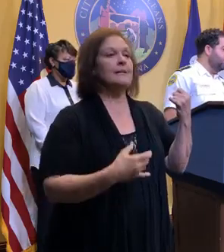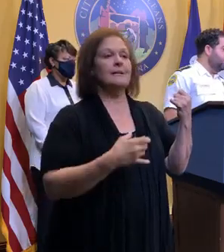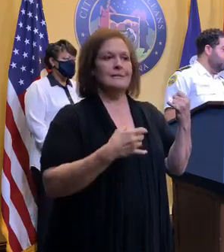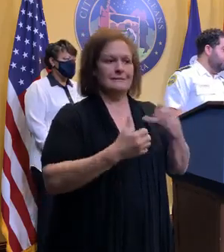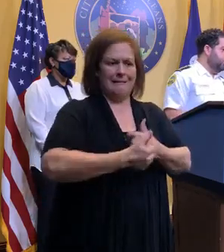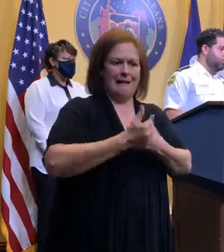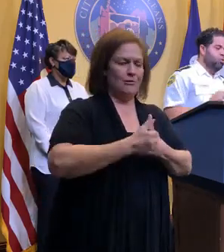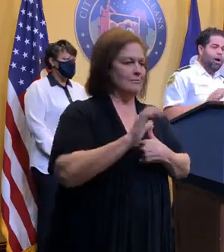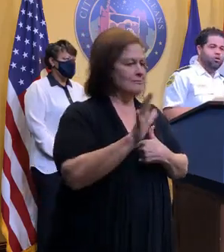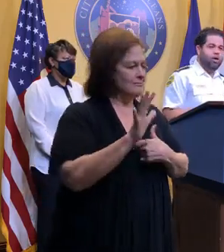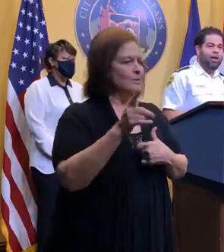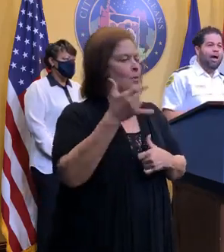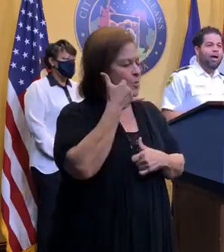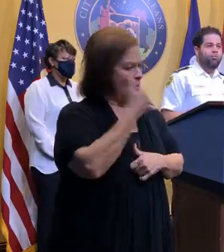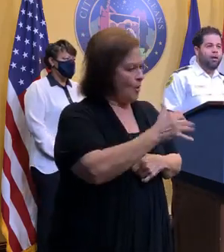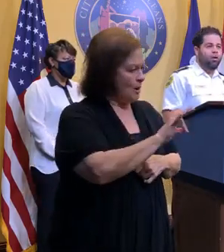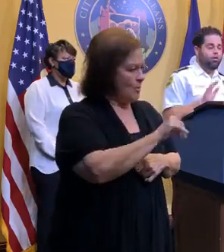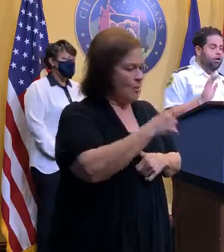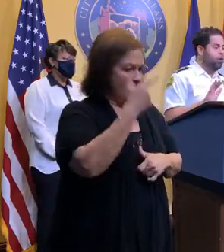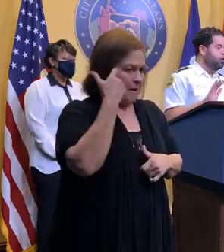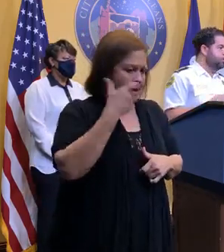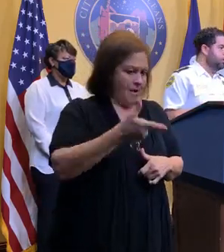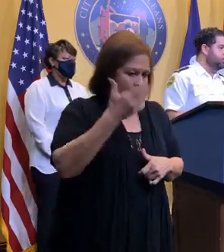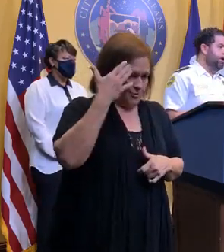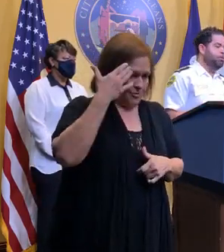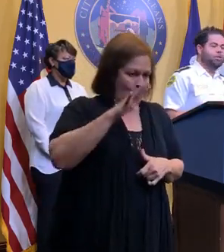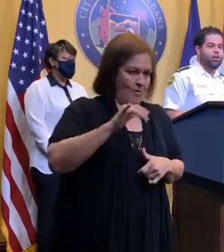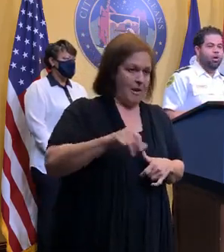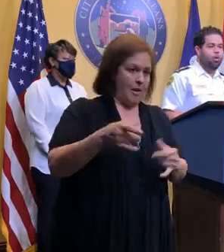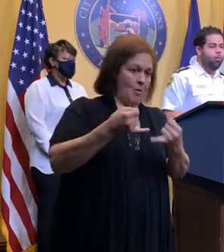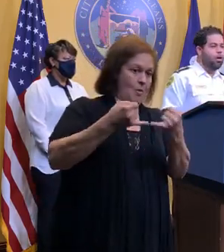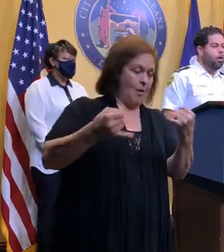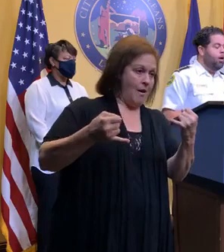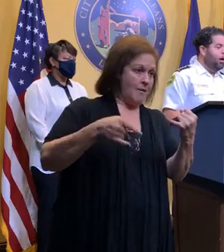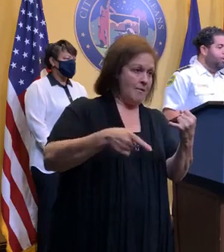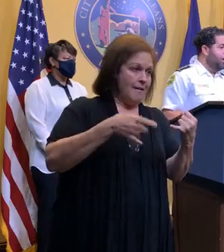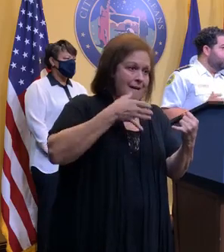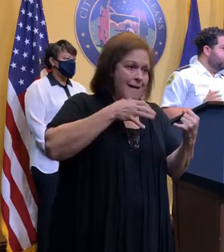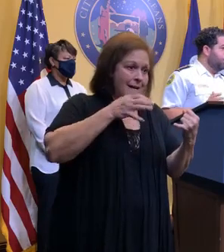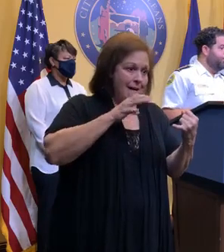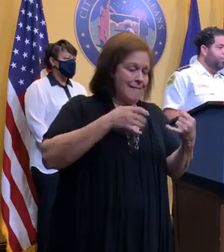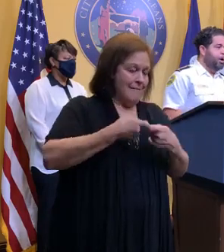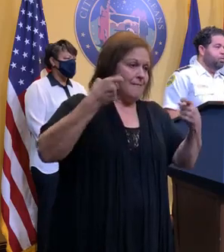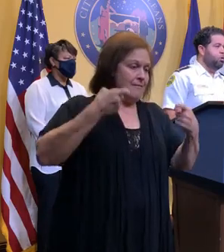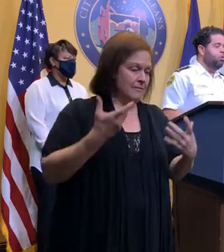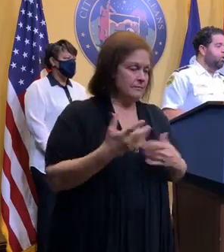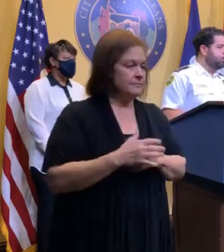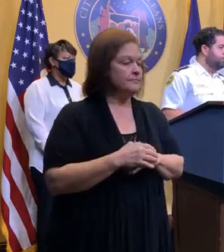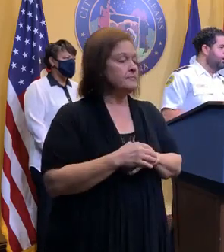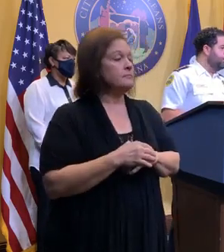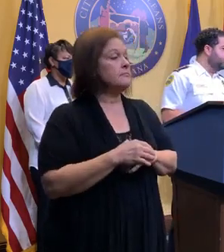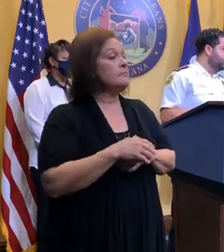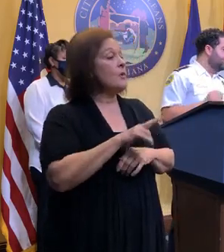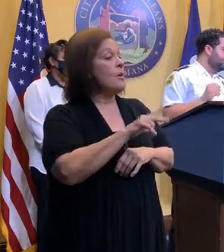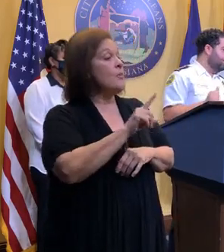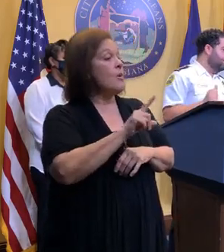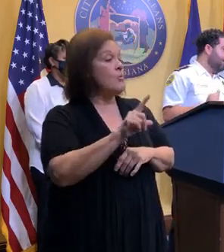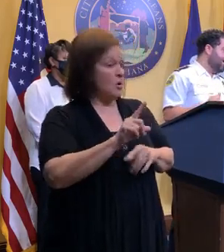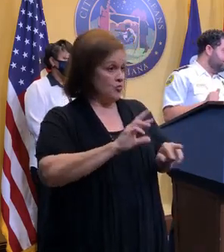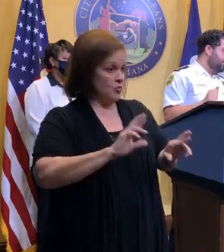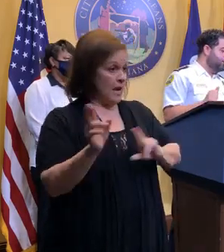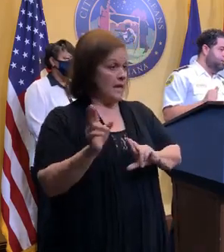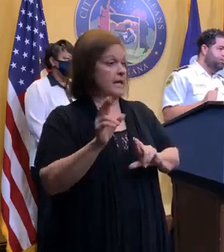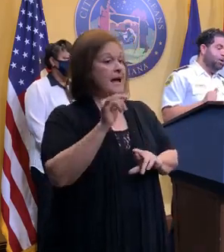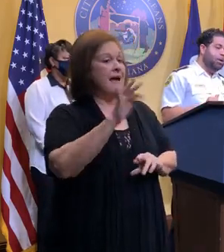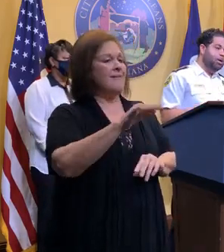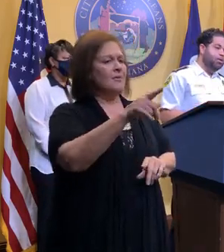it because we want to make sure the wires are not live or that no one is trapped inside the home. Again, we're ready, prepared. 311 is available in the event